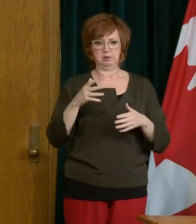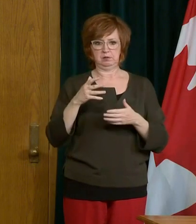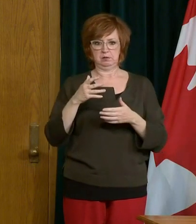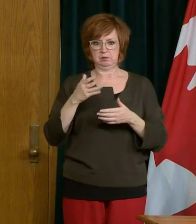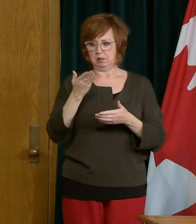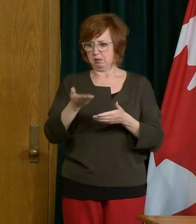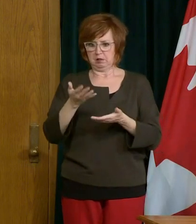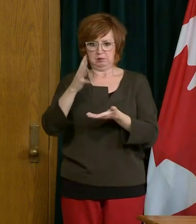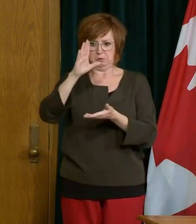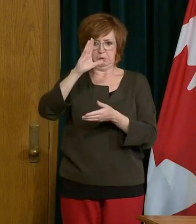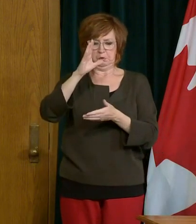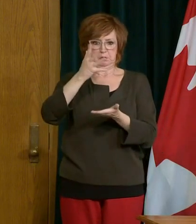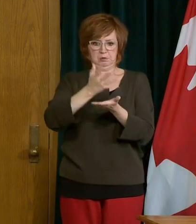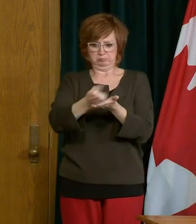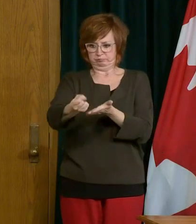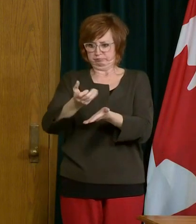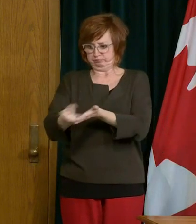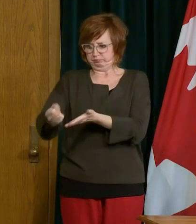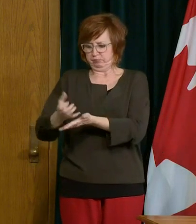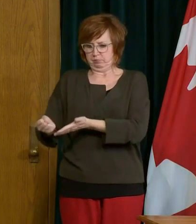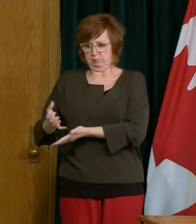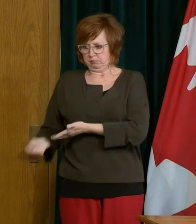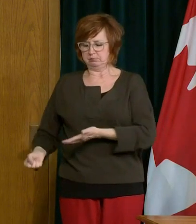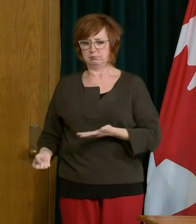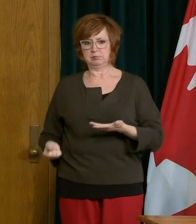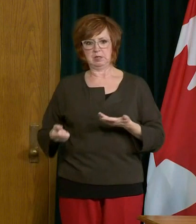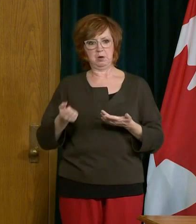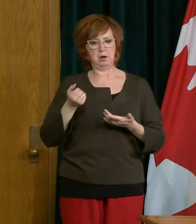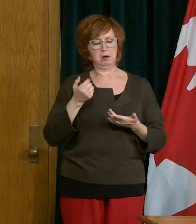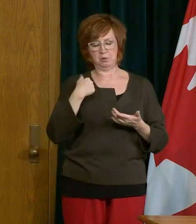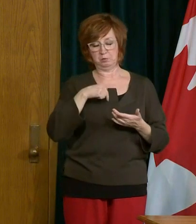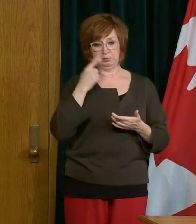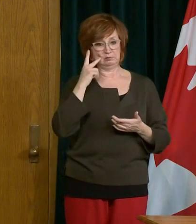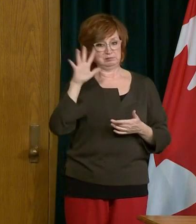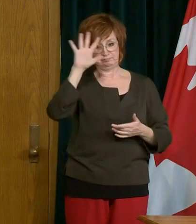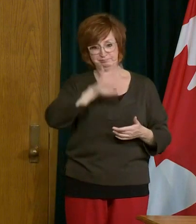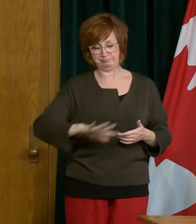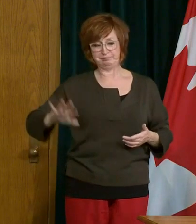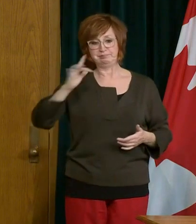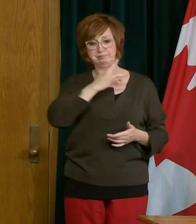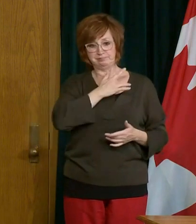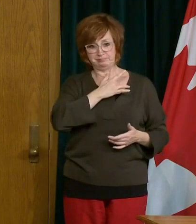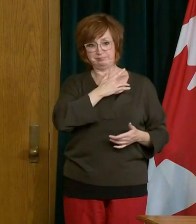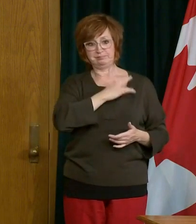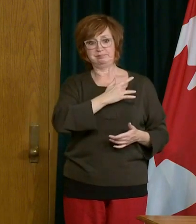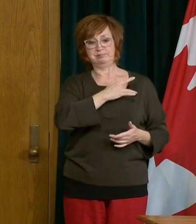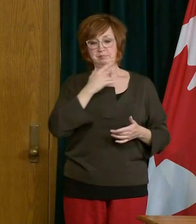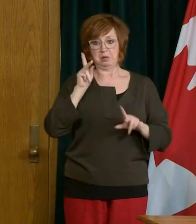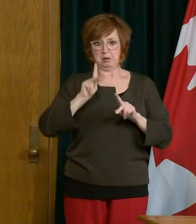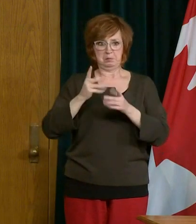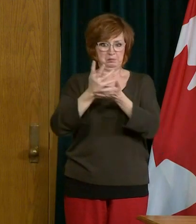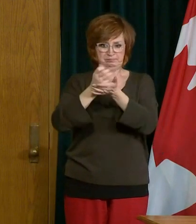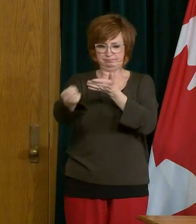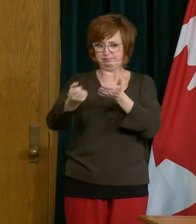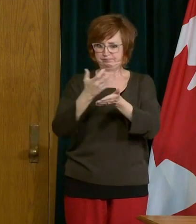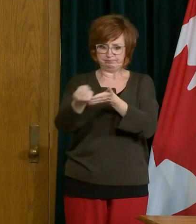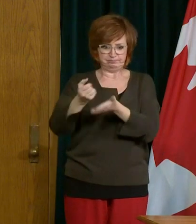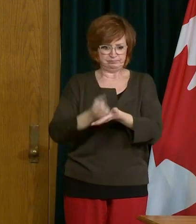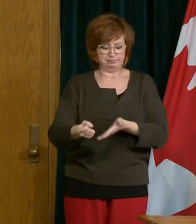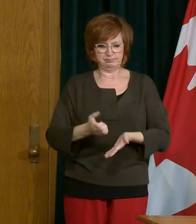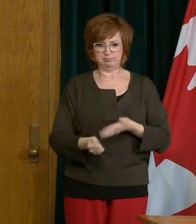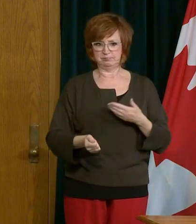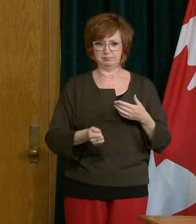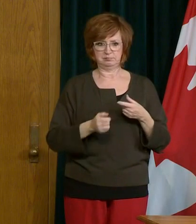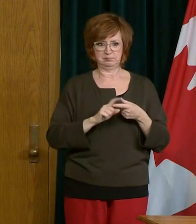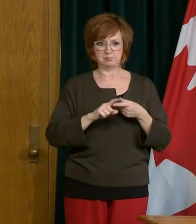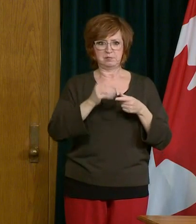many communities across the province as people have went out and in those instances for different reasons. We've seen grocery stores that have run